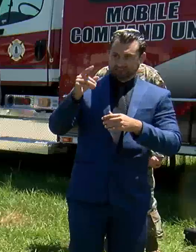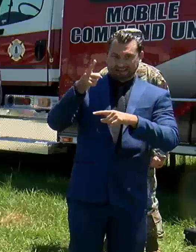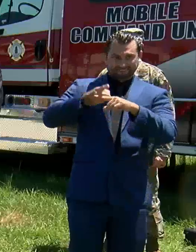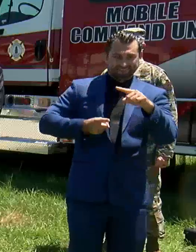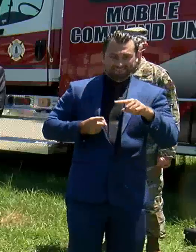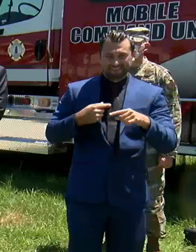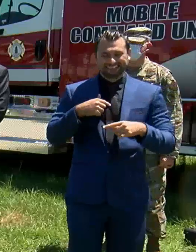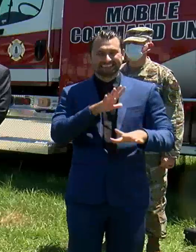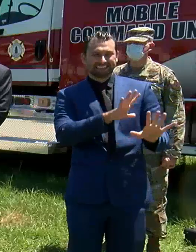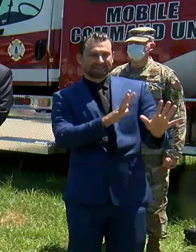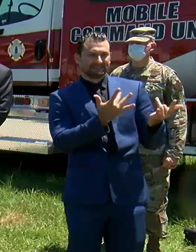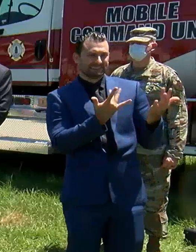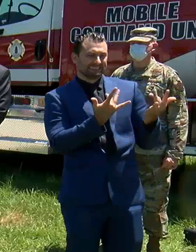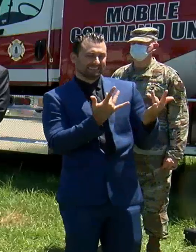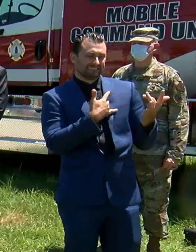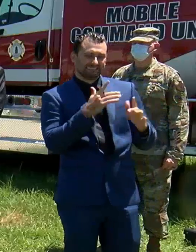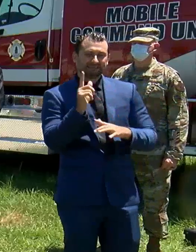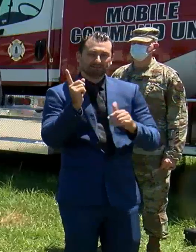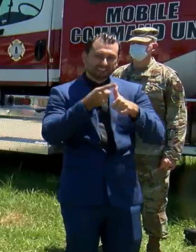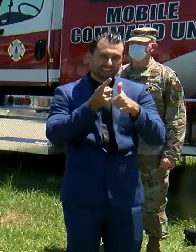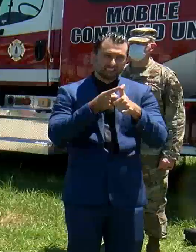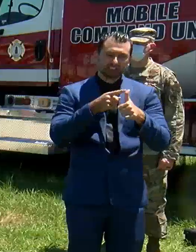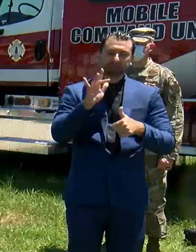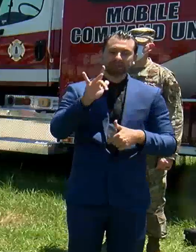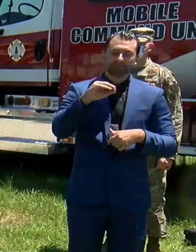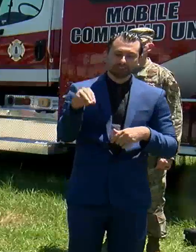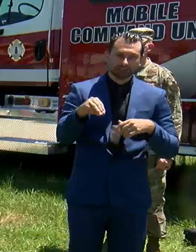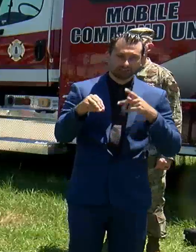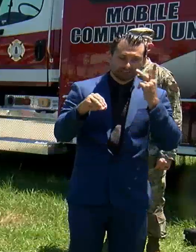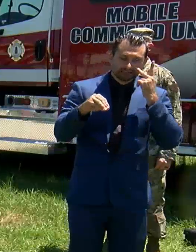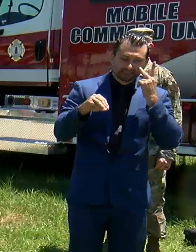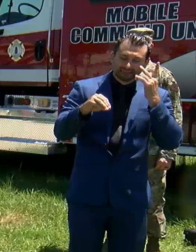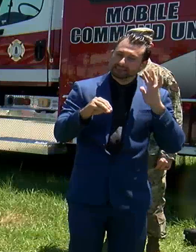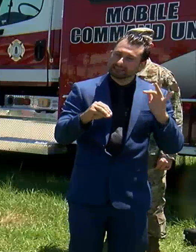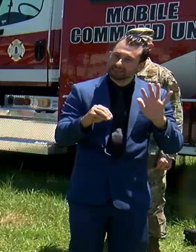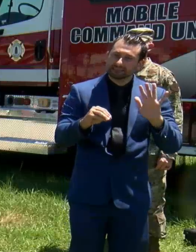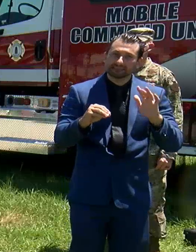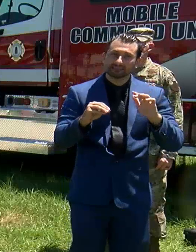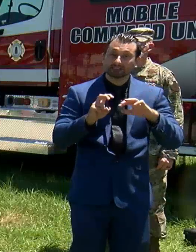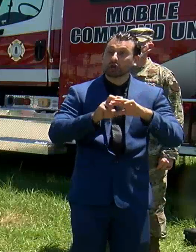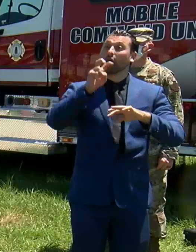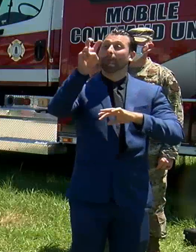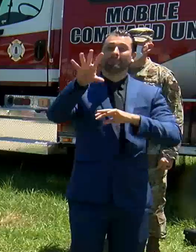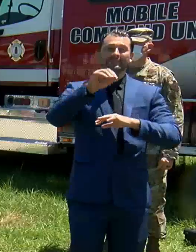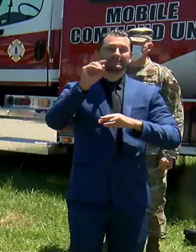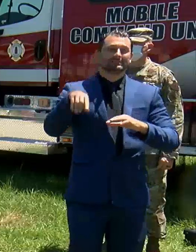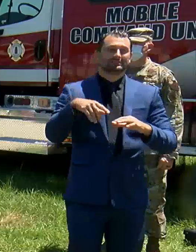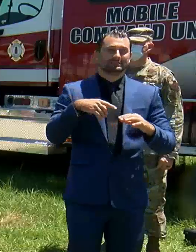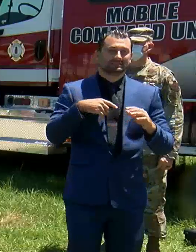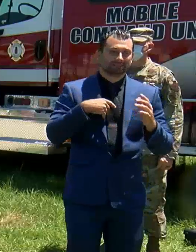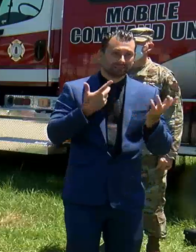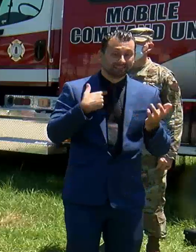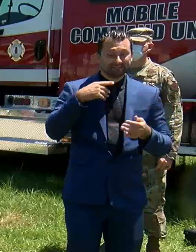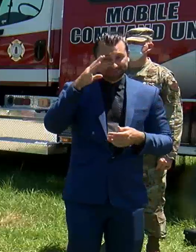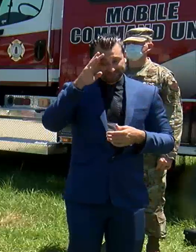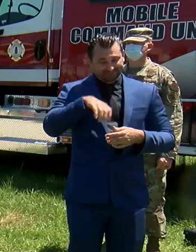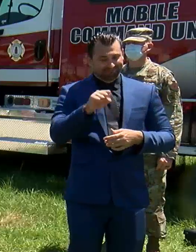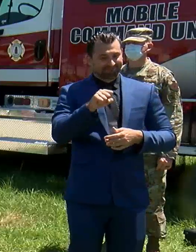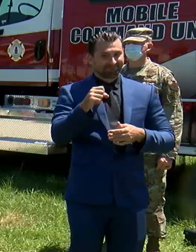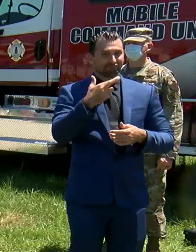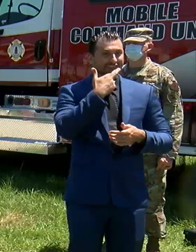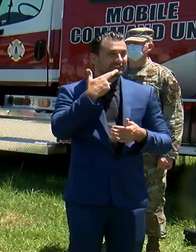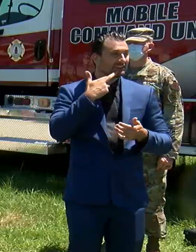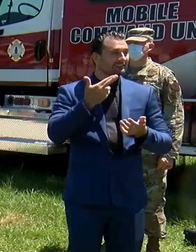probably not going to open just for that. I get it. But there were a lot of restaurants that have been doing the takeout and the carry-out orders. I allowed them to